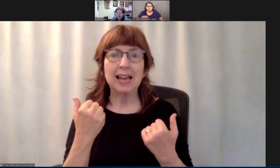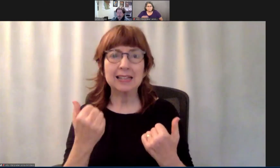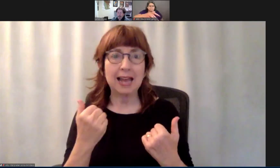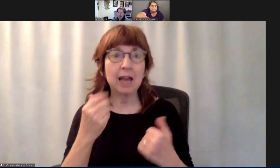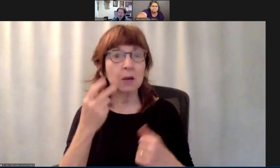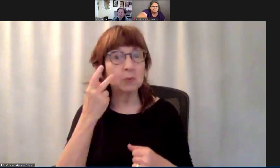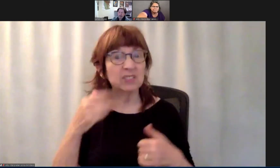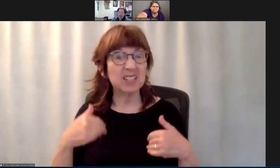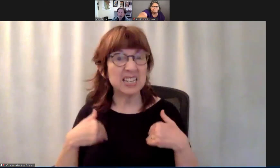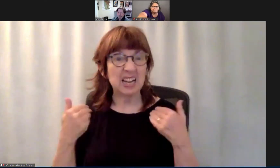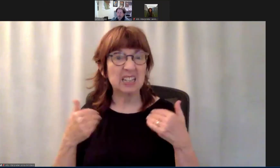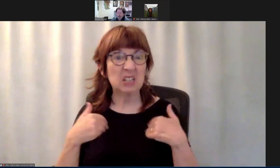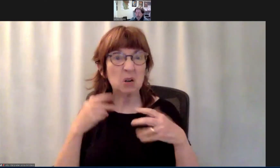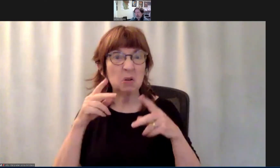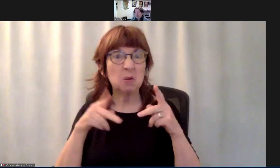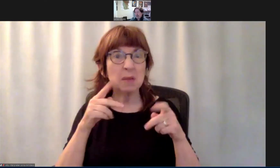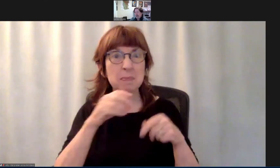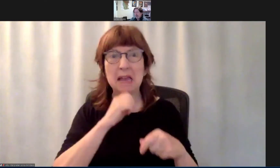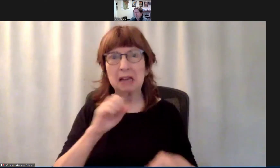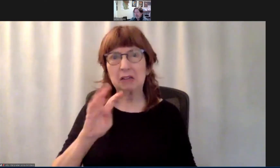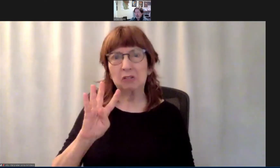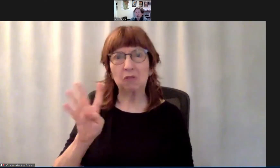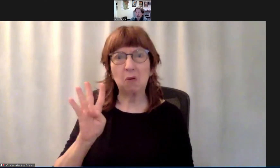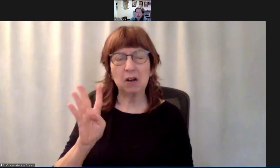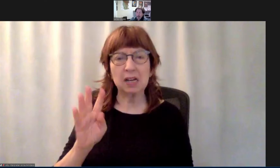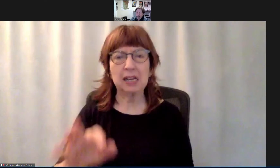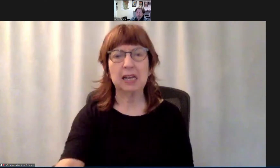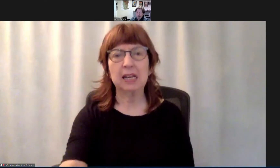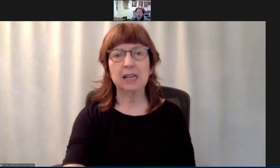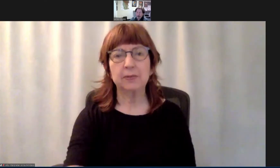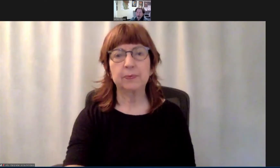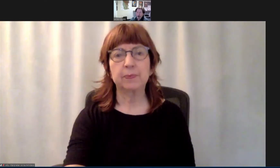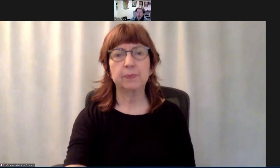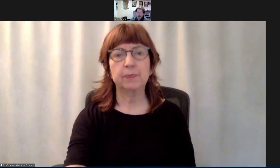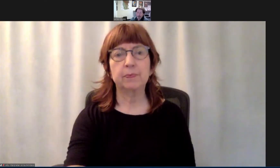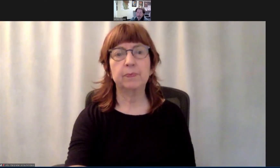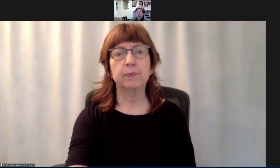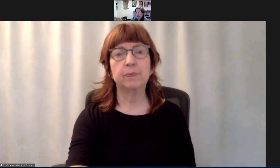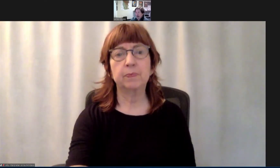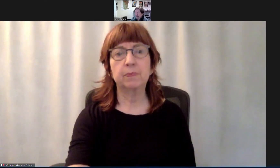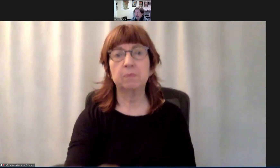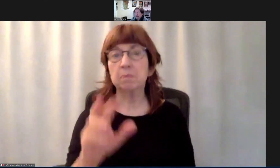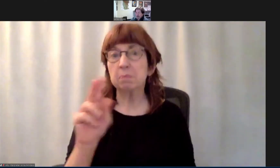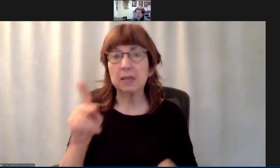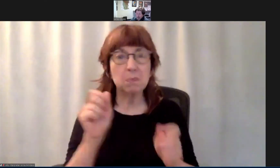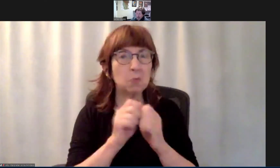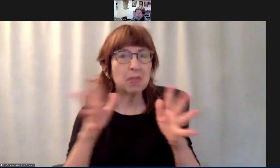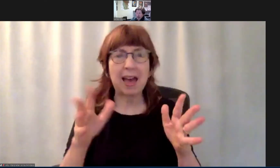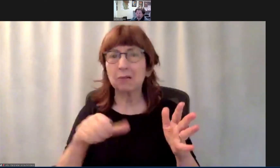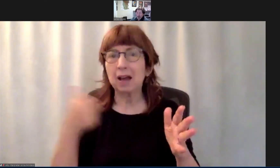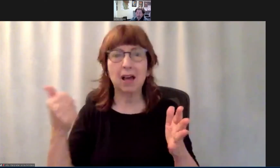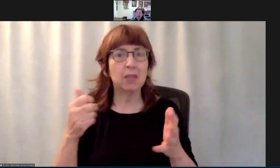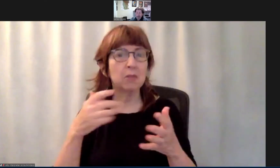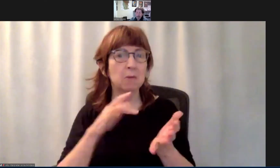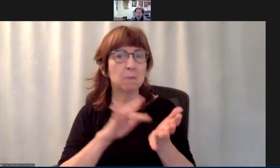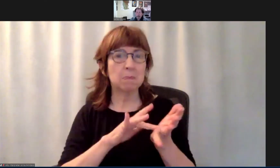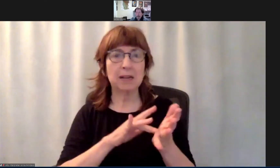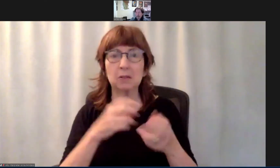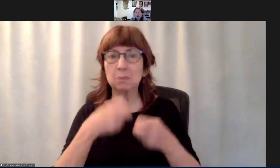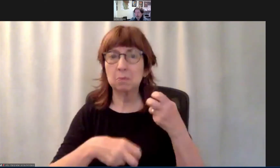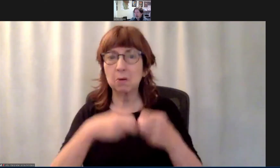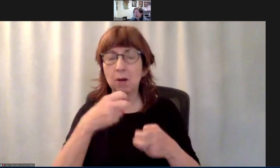younger people get it in their 40s, and people who have no comorbidities have gotten it. And in our county, we've